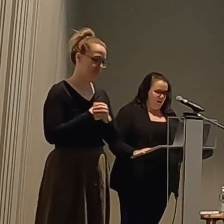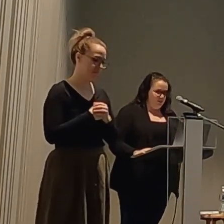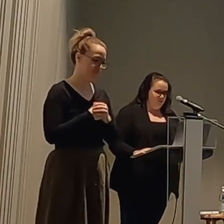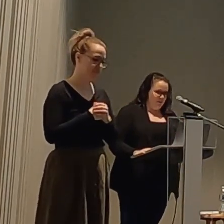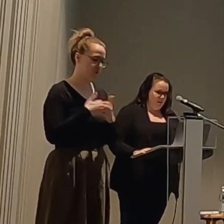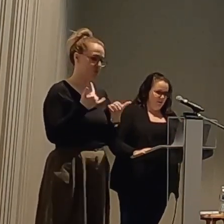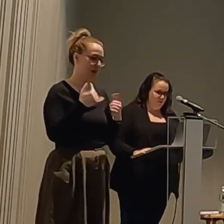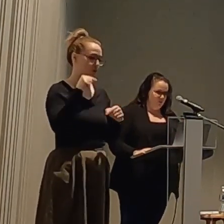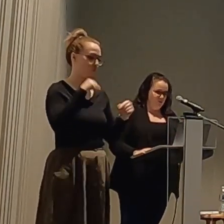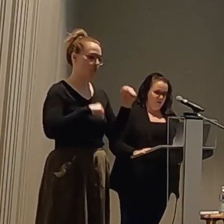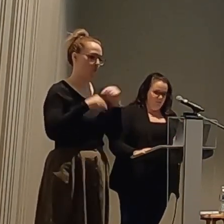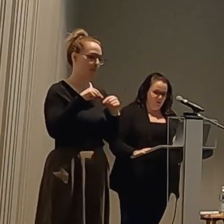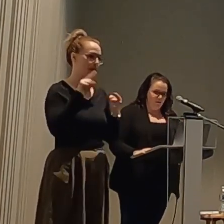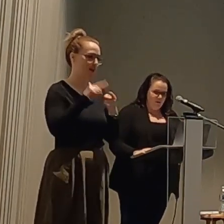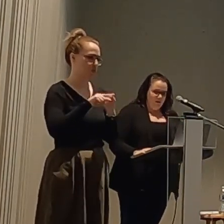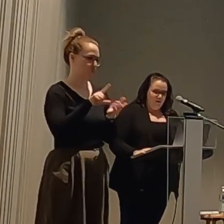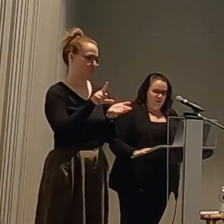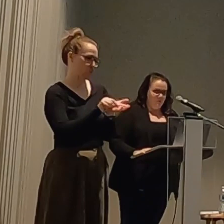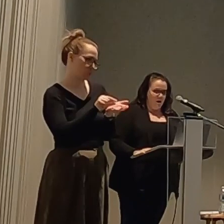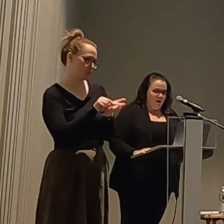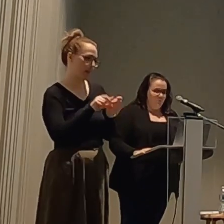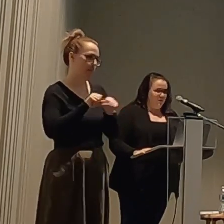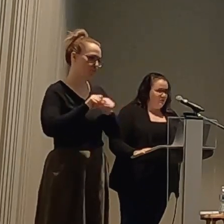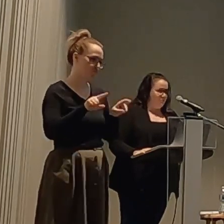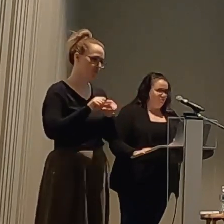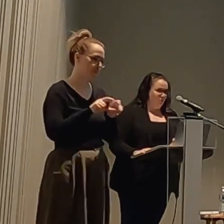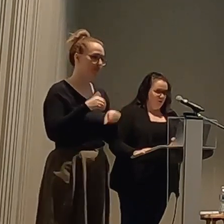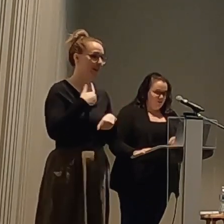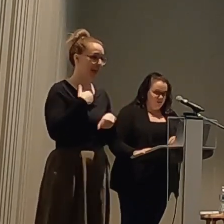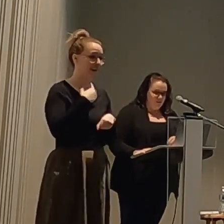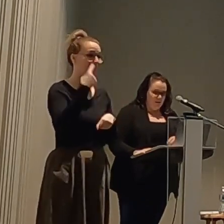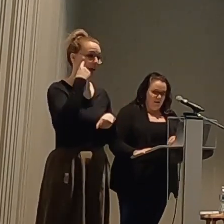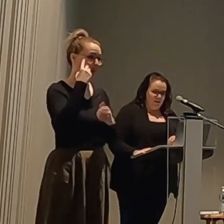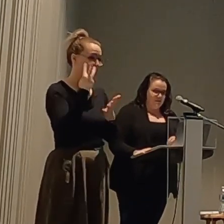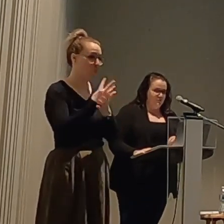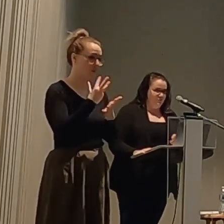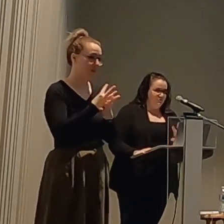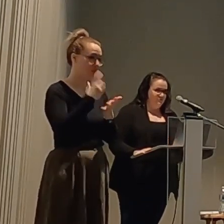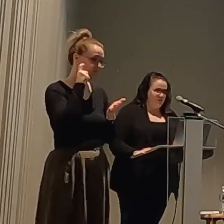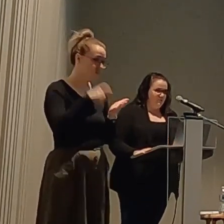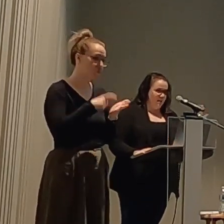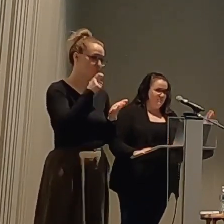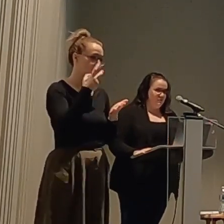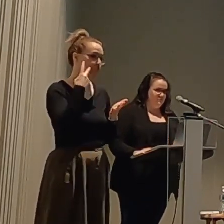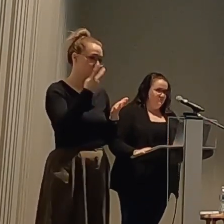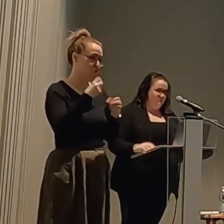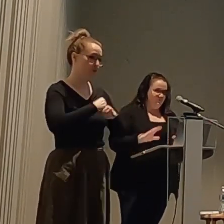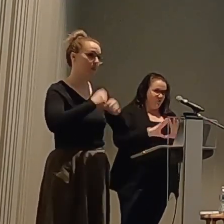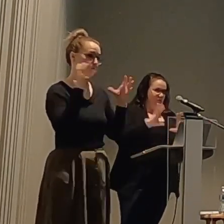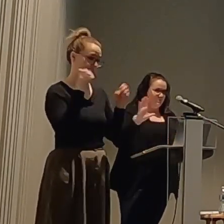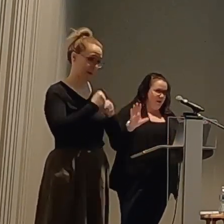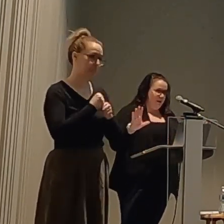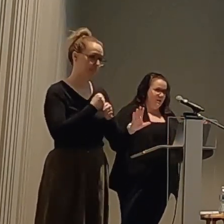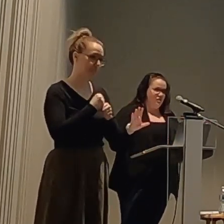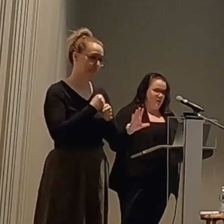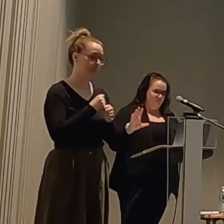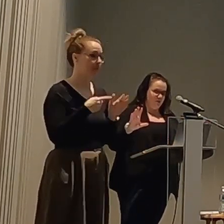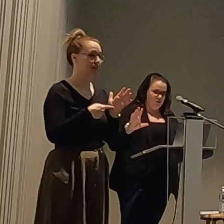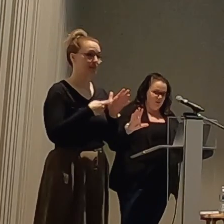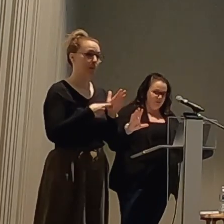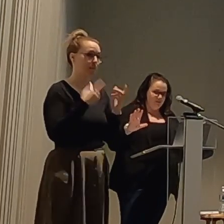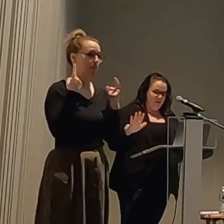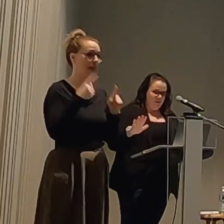of going back to the newspaper, there were eyewitness reports and sometimes front